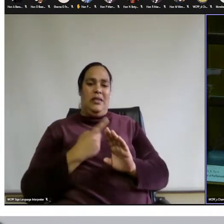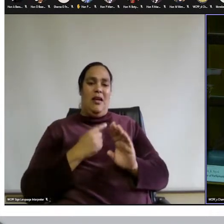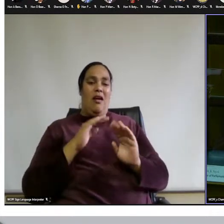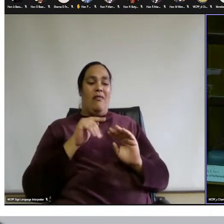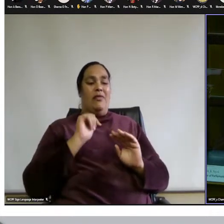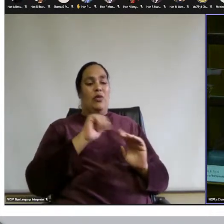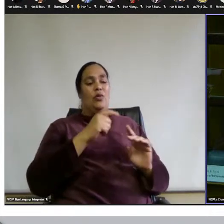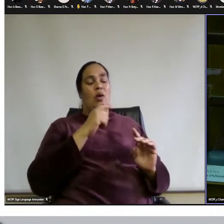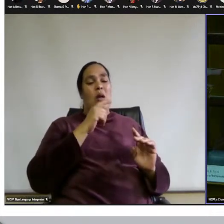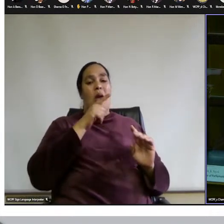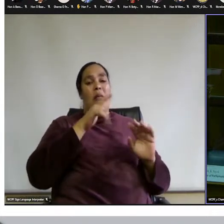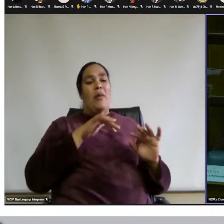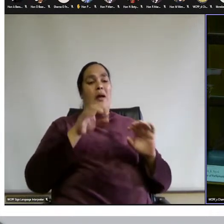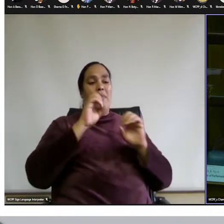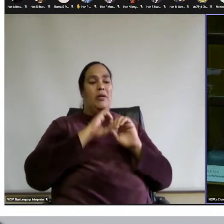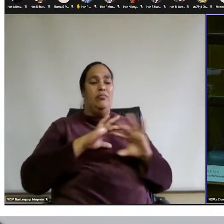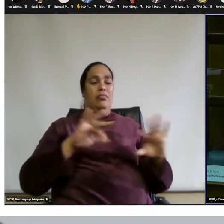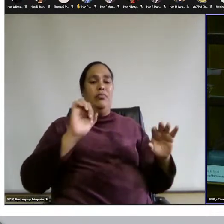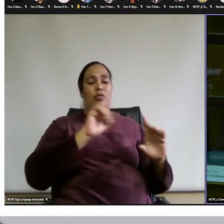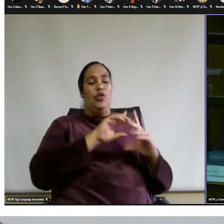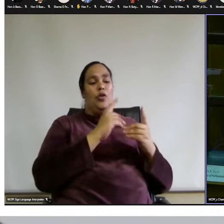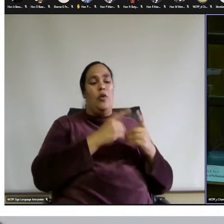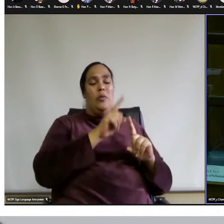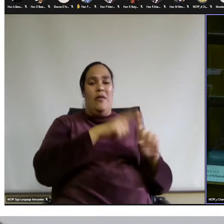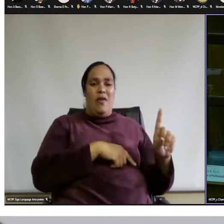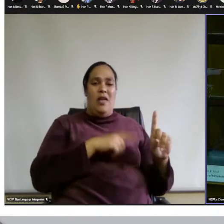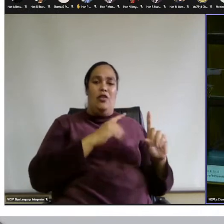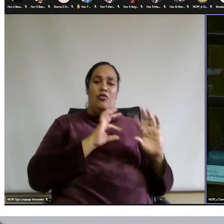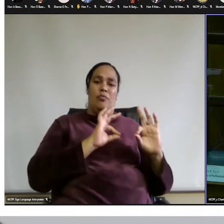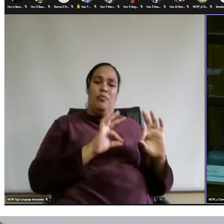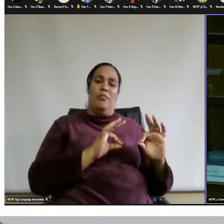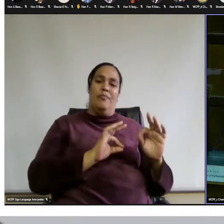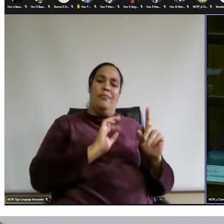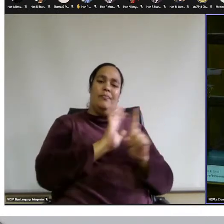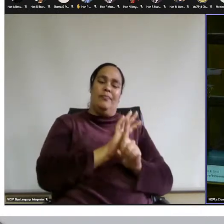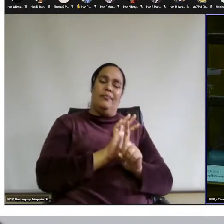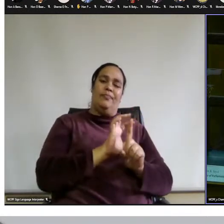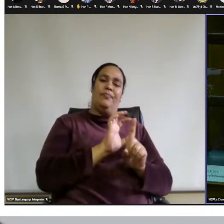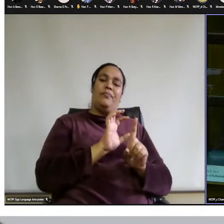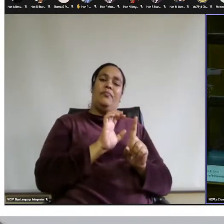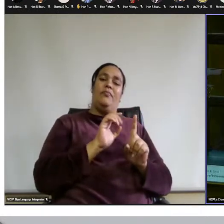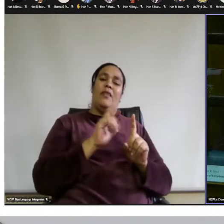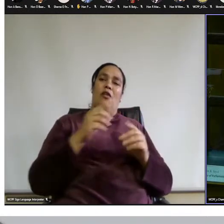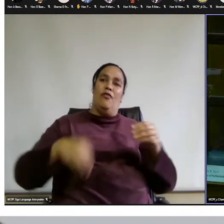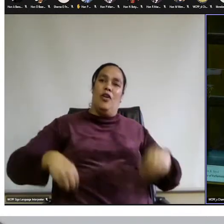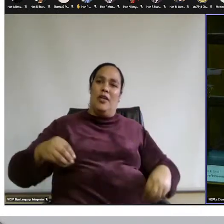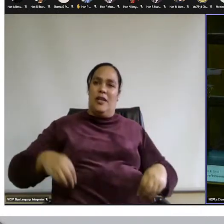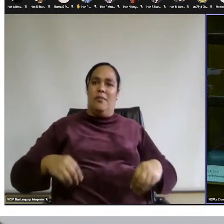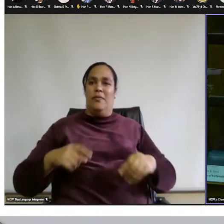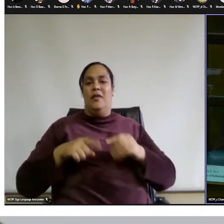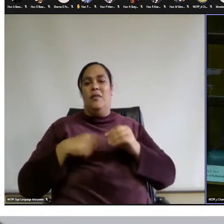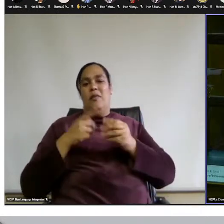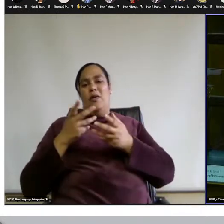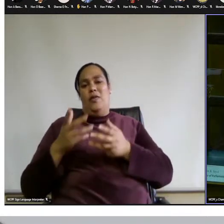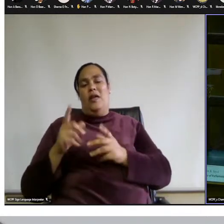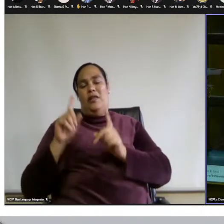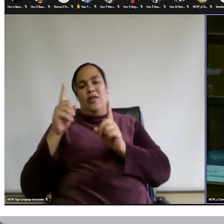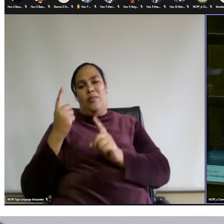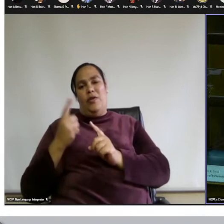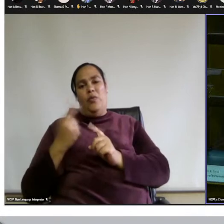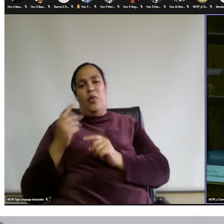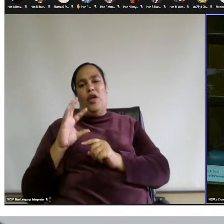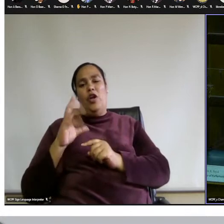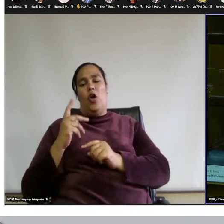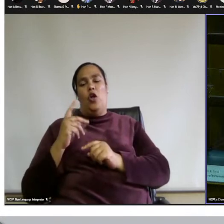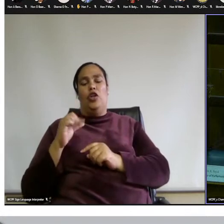publicly exposed her department's failure to properly address allegations of corruption against the former principal at Golden